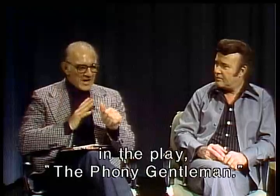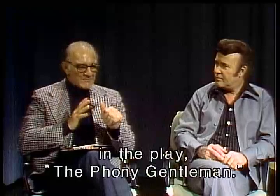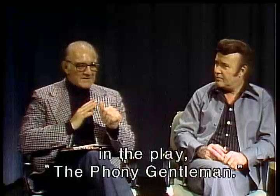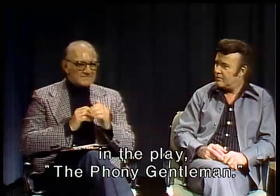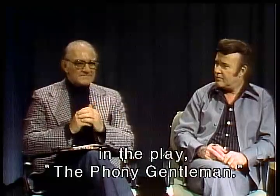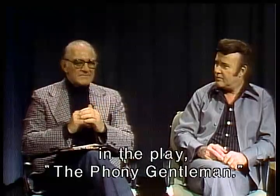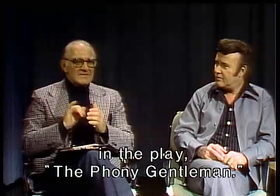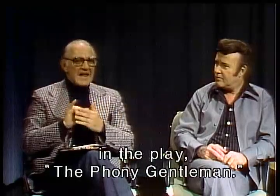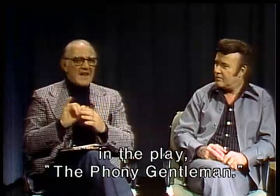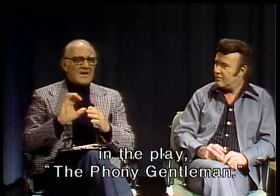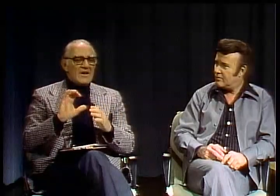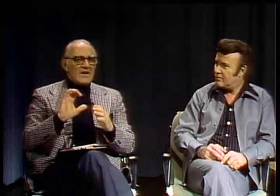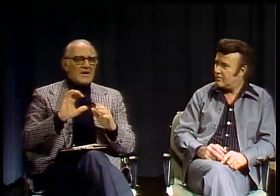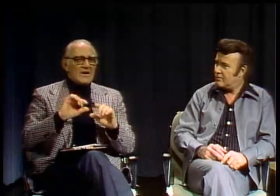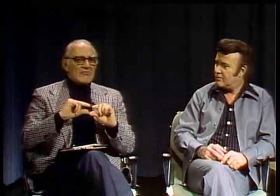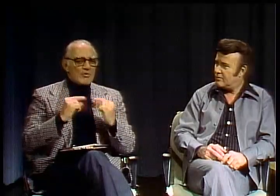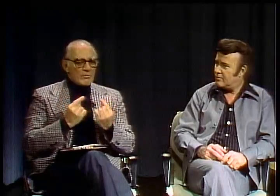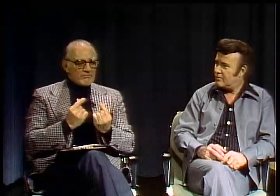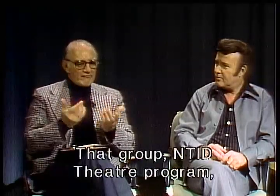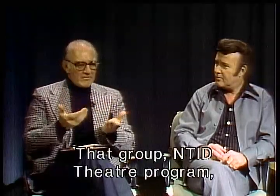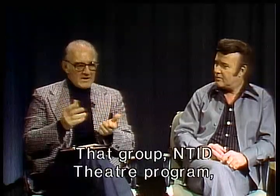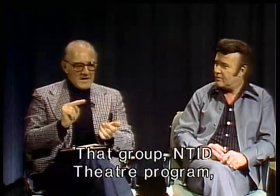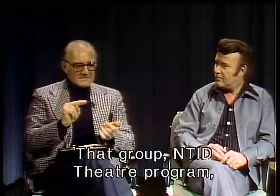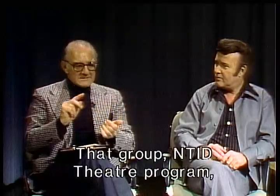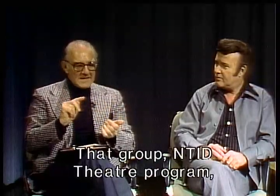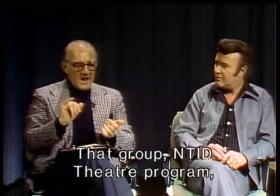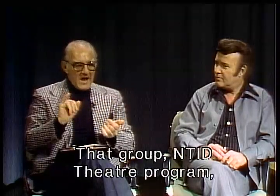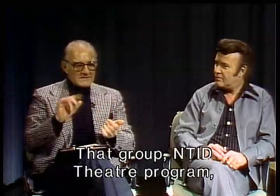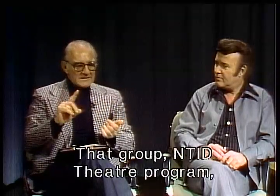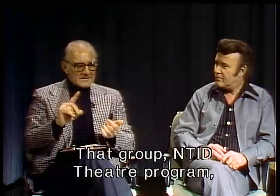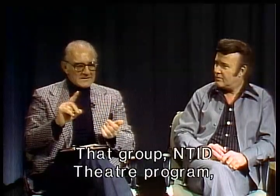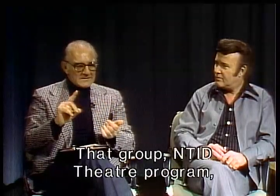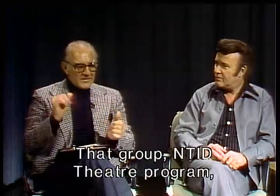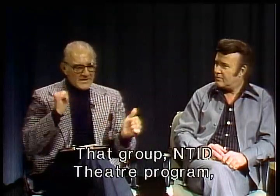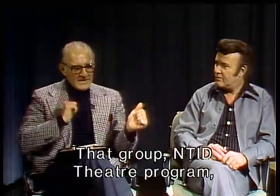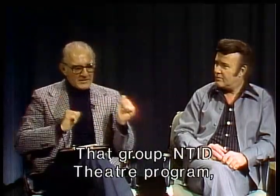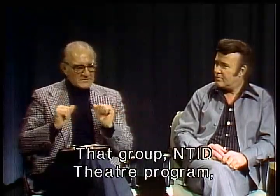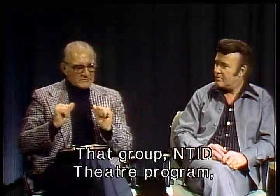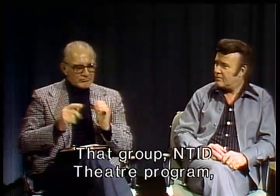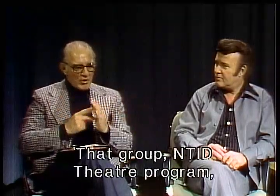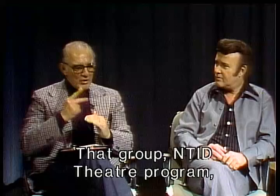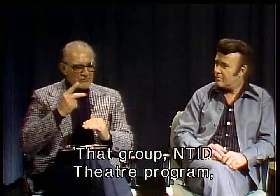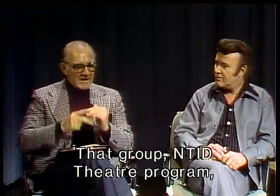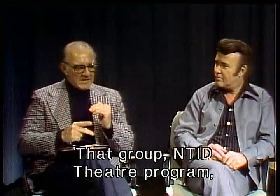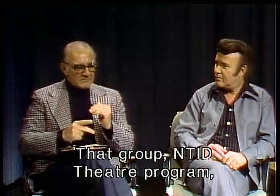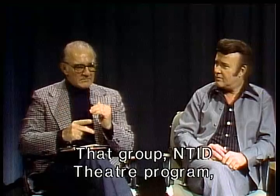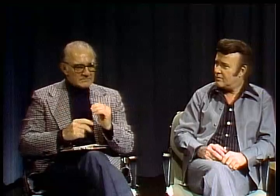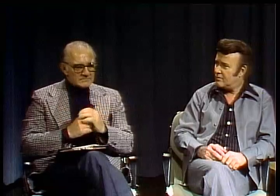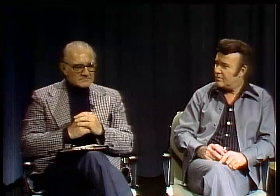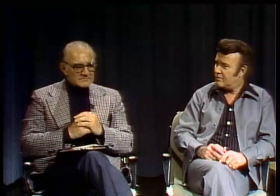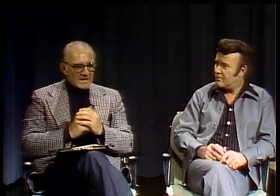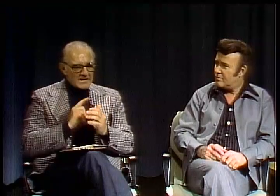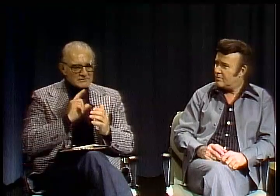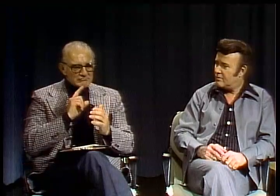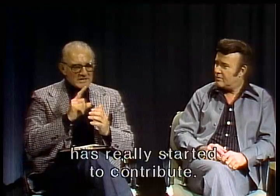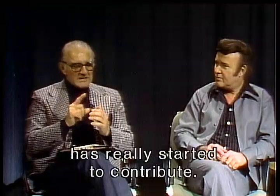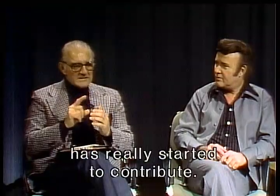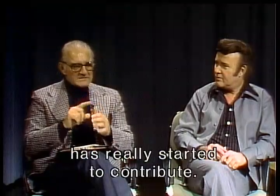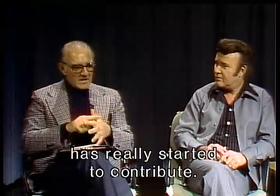gentleman. That group NTRD theater program has really started